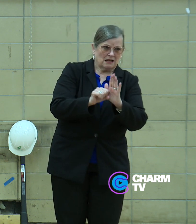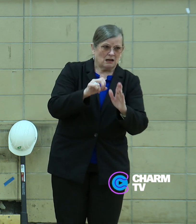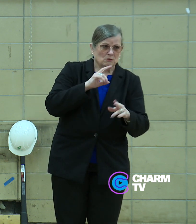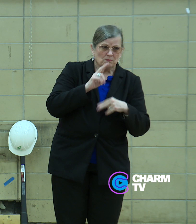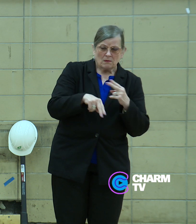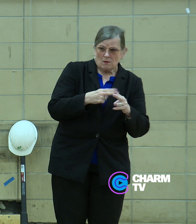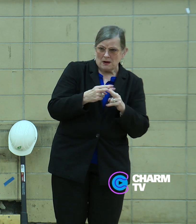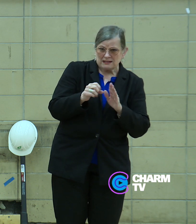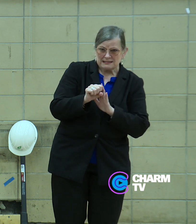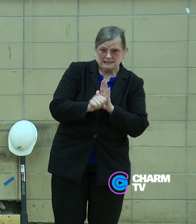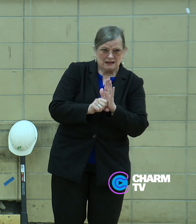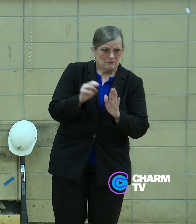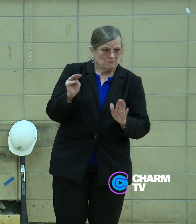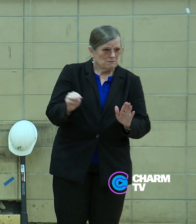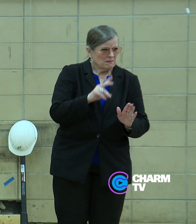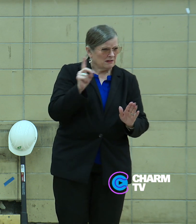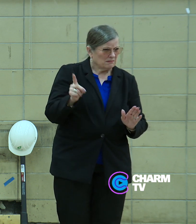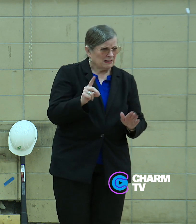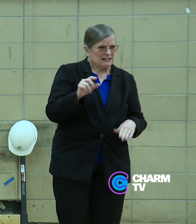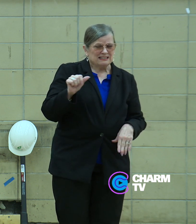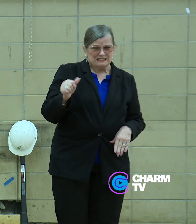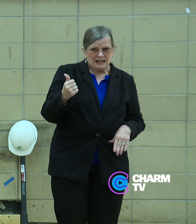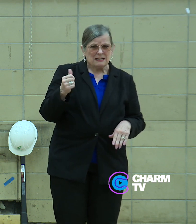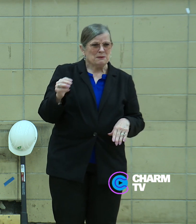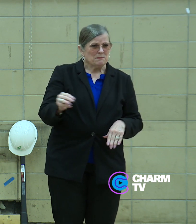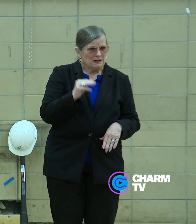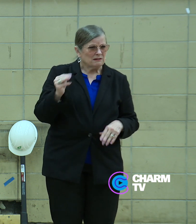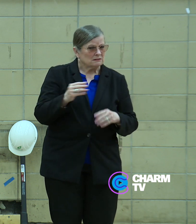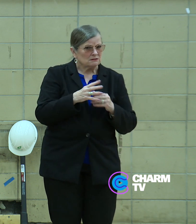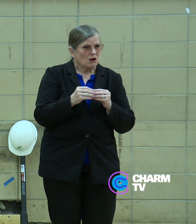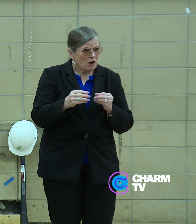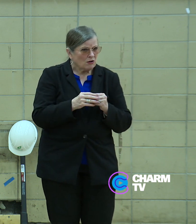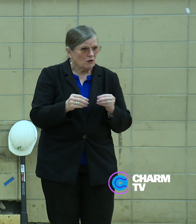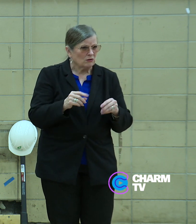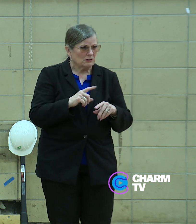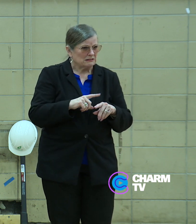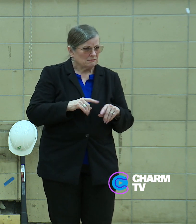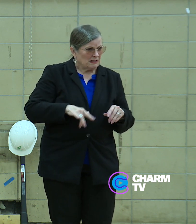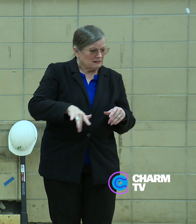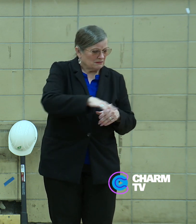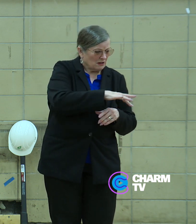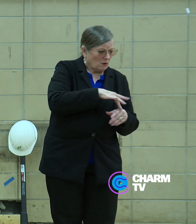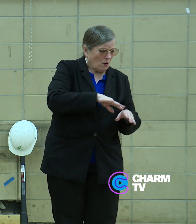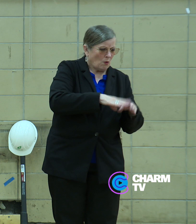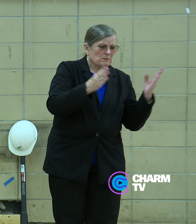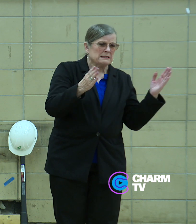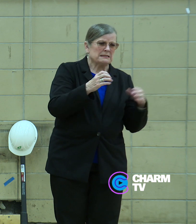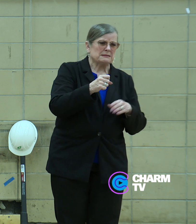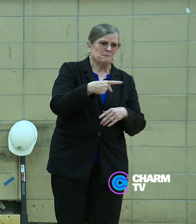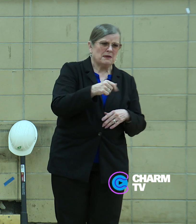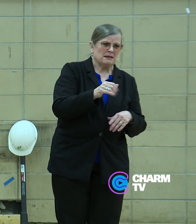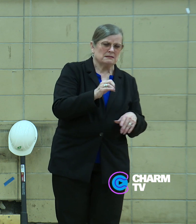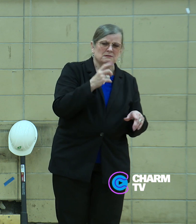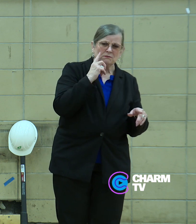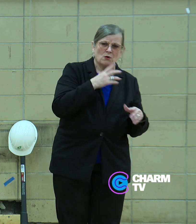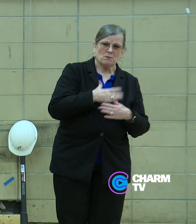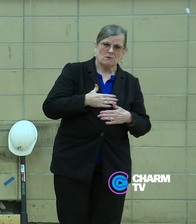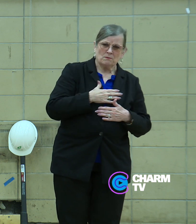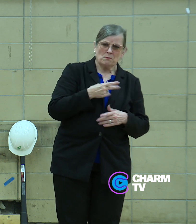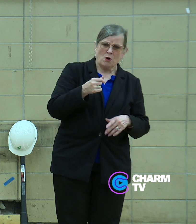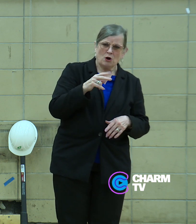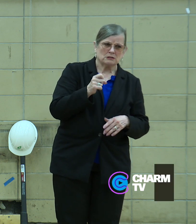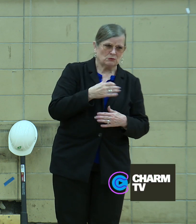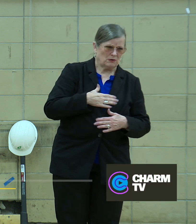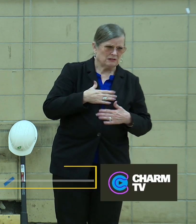committing $10 million in program open space funding for recreation and parks. We're just looking to keep expanding that